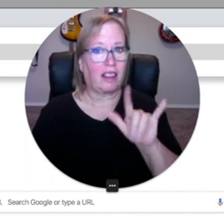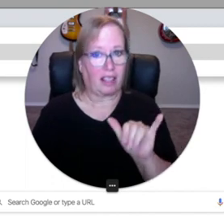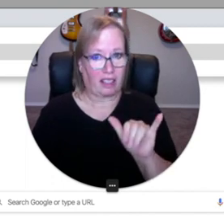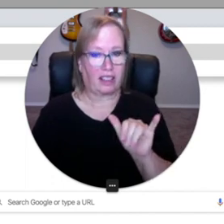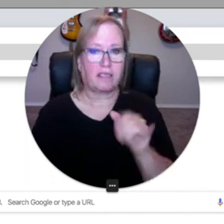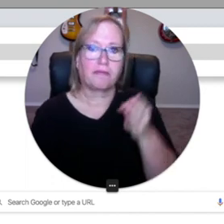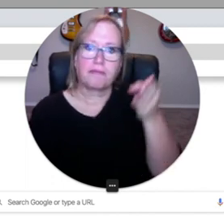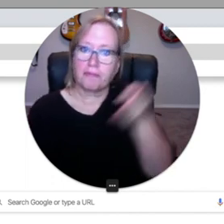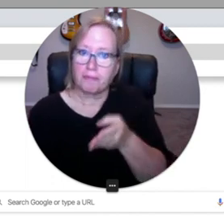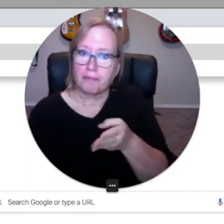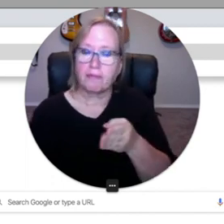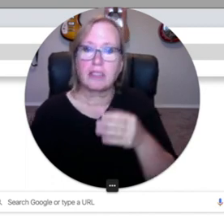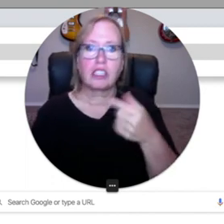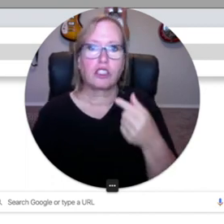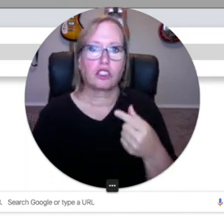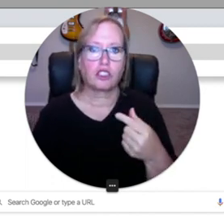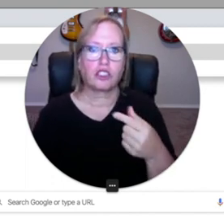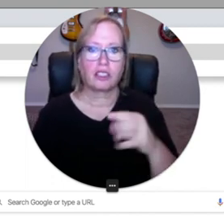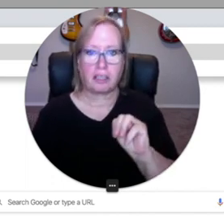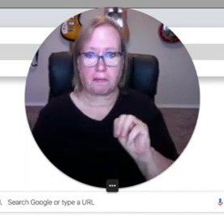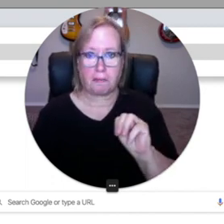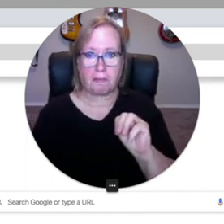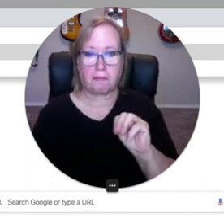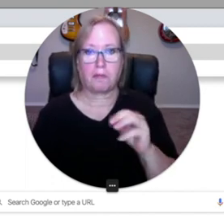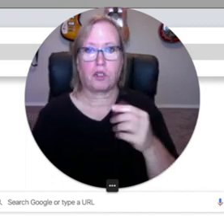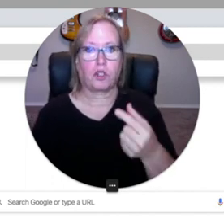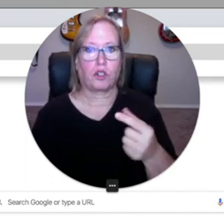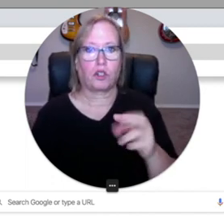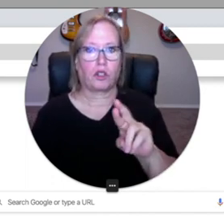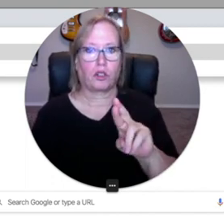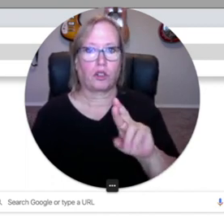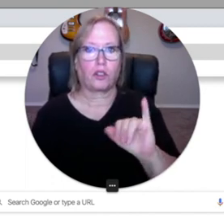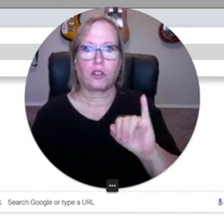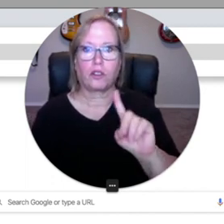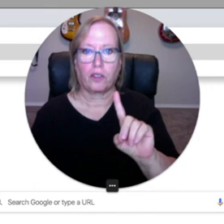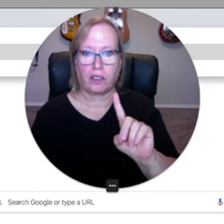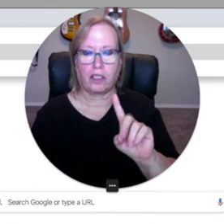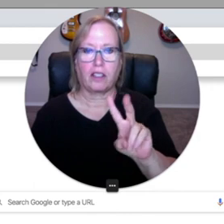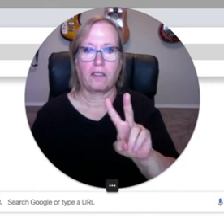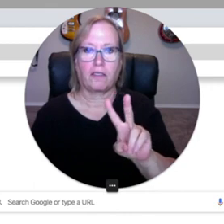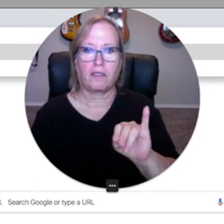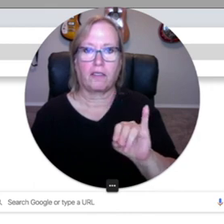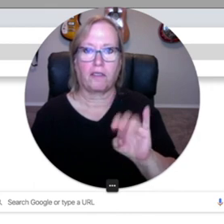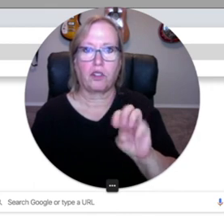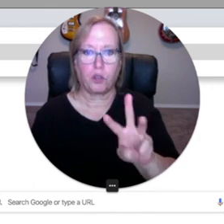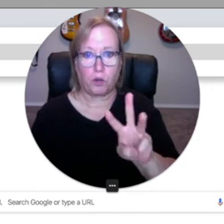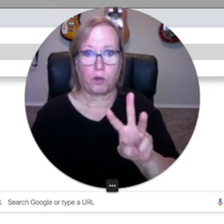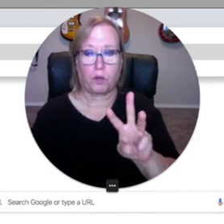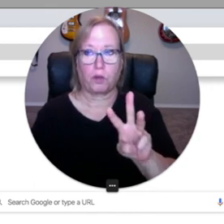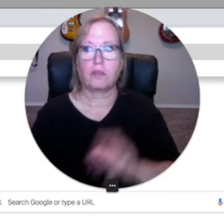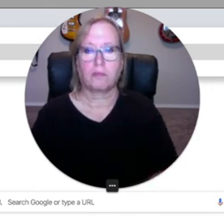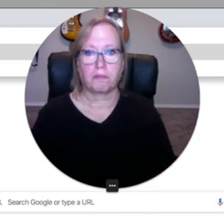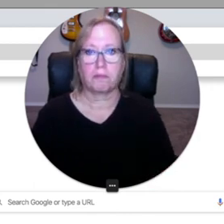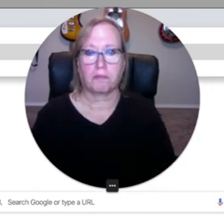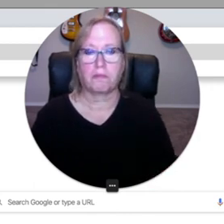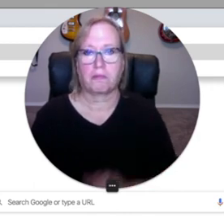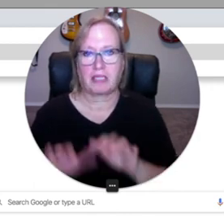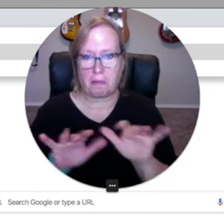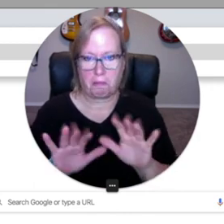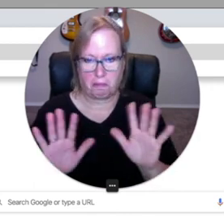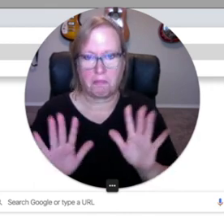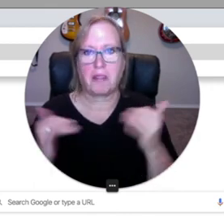.ly forward slash gmgridview.